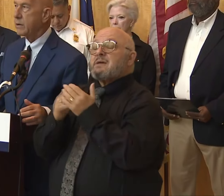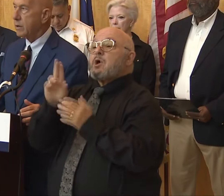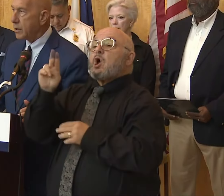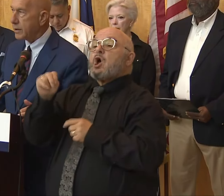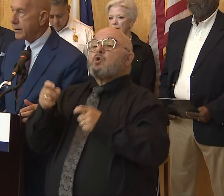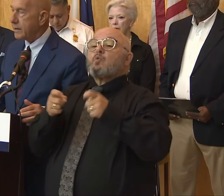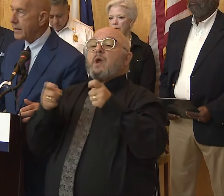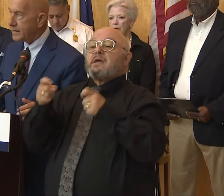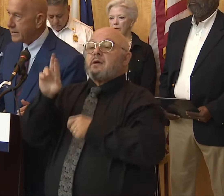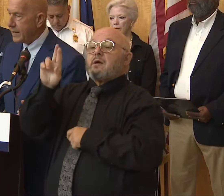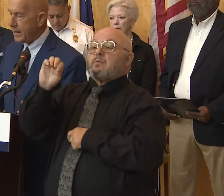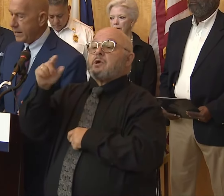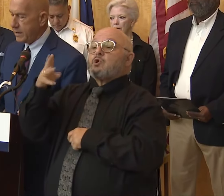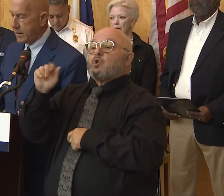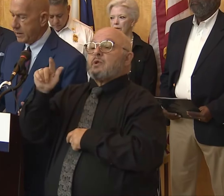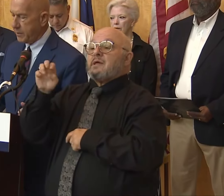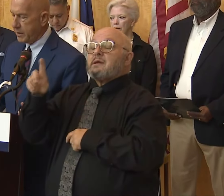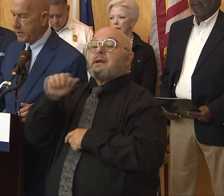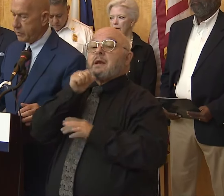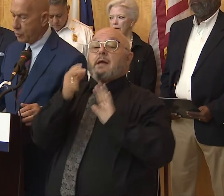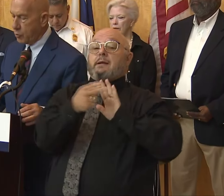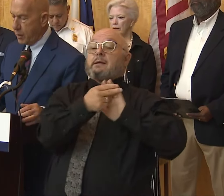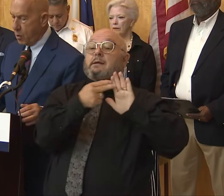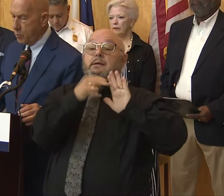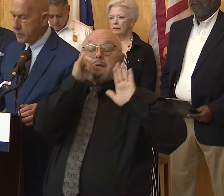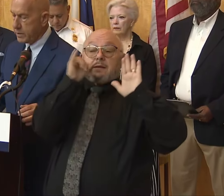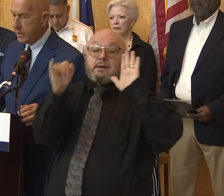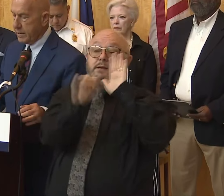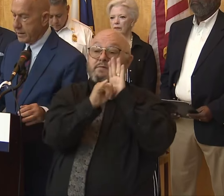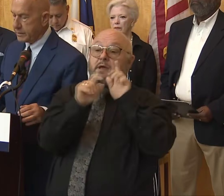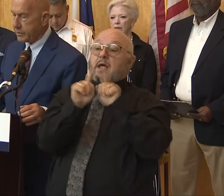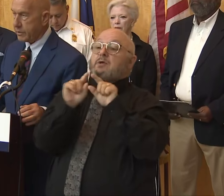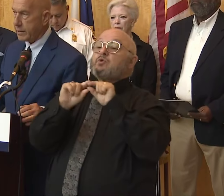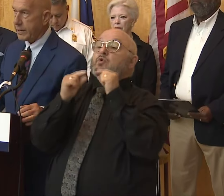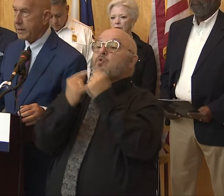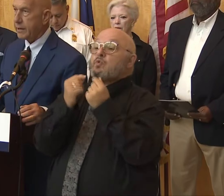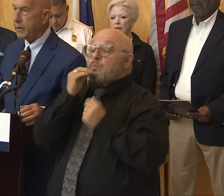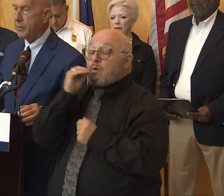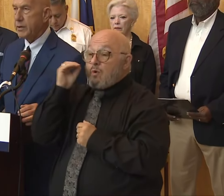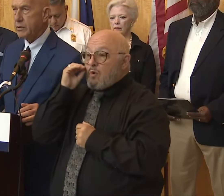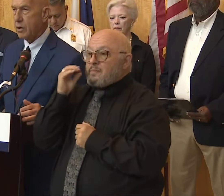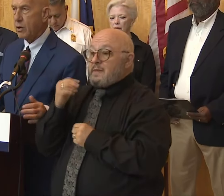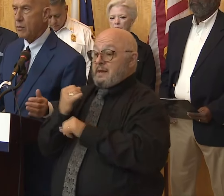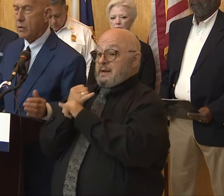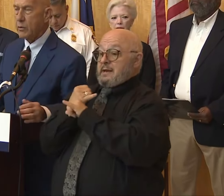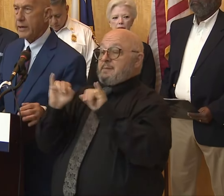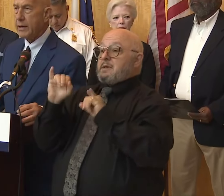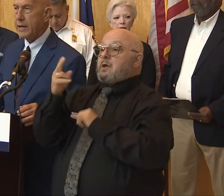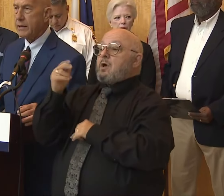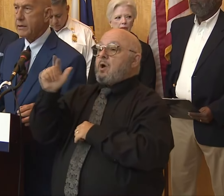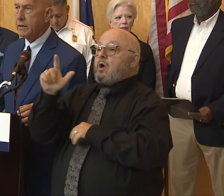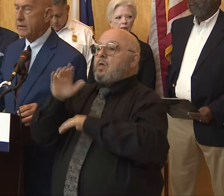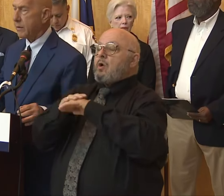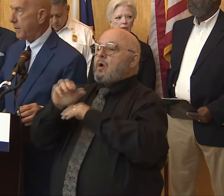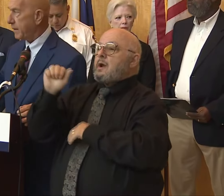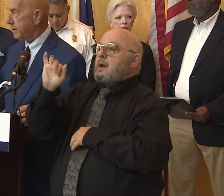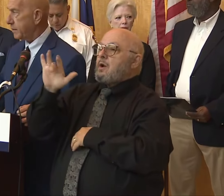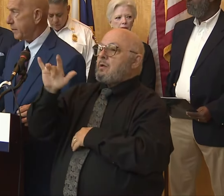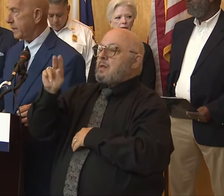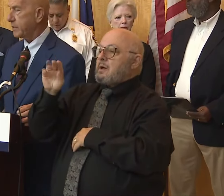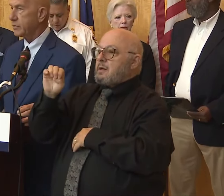unregulated, undesignated independent group homes, and certainly Independence Hall on Airline,